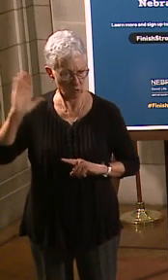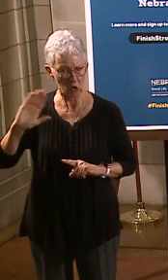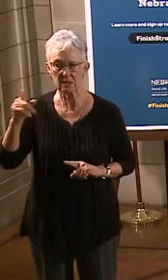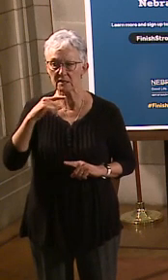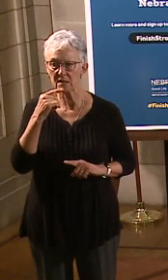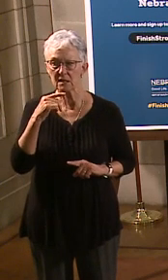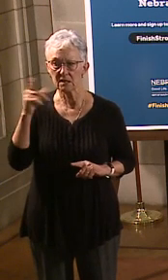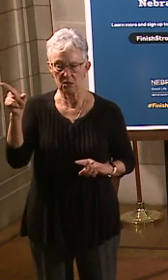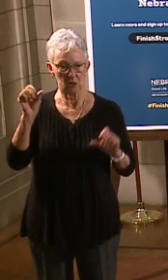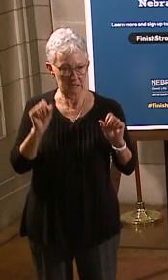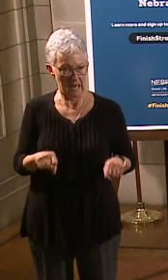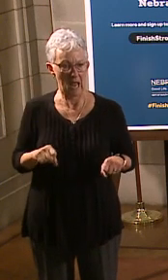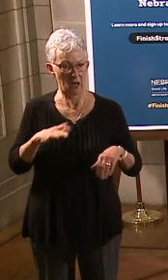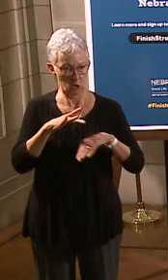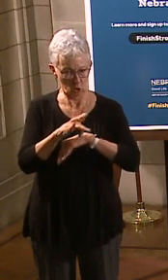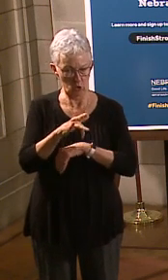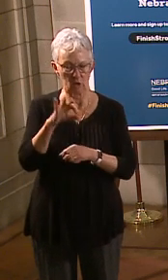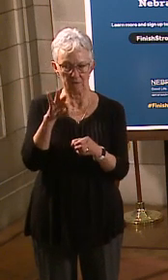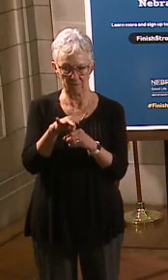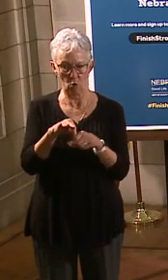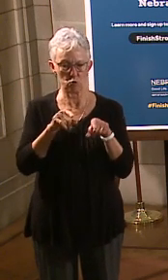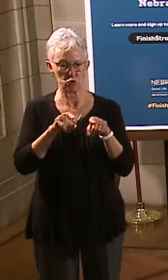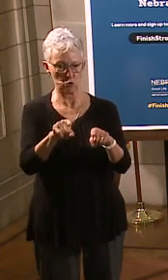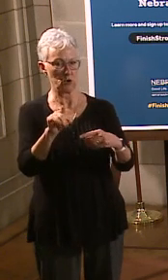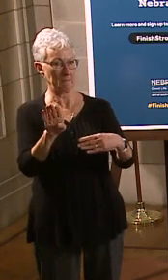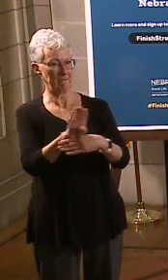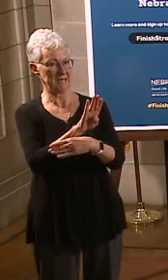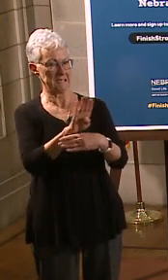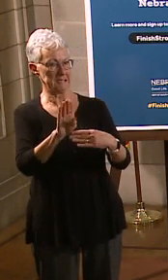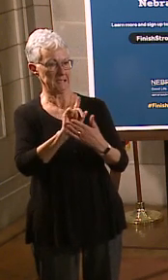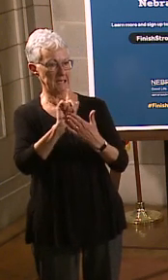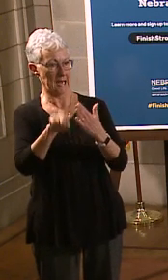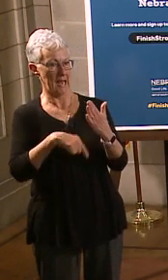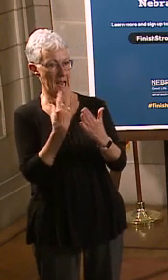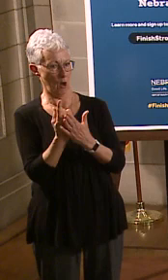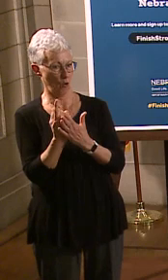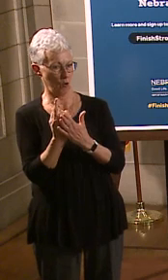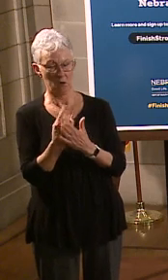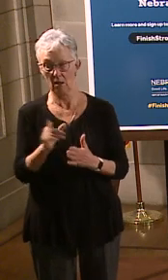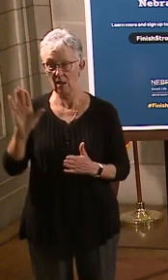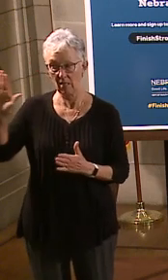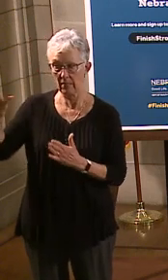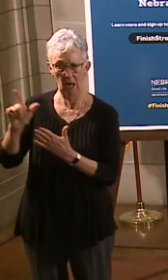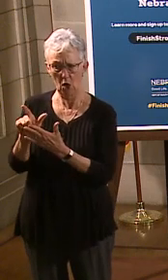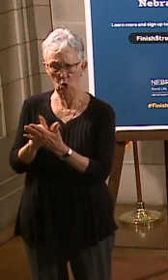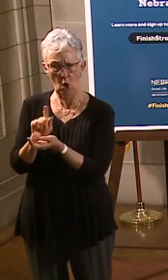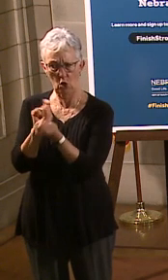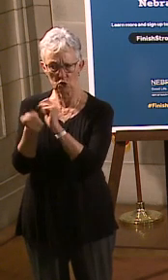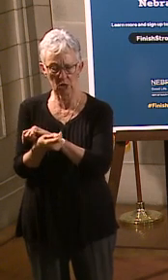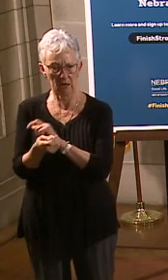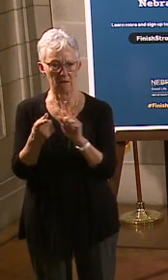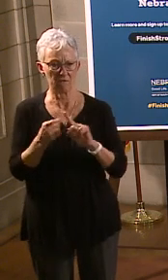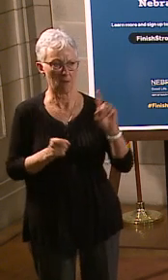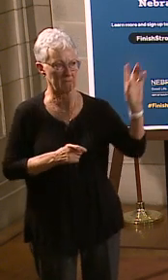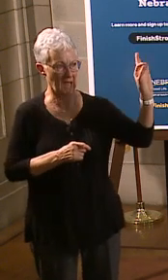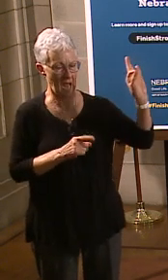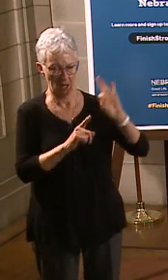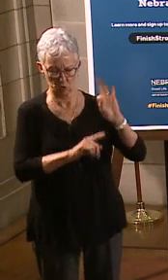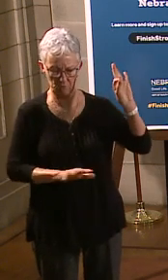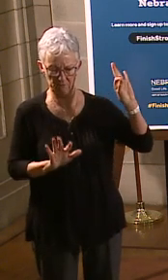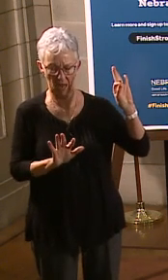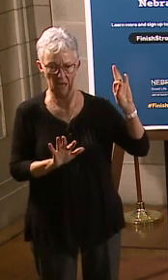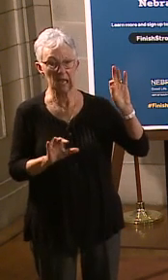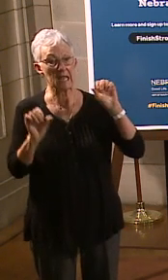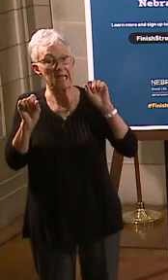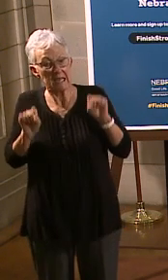you would have early voting during business hours. This law codifies that to be between 9 and 5, with the option of going to